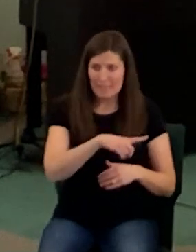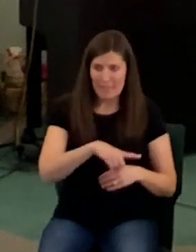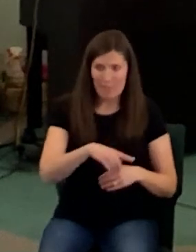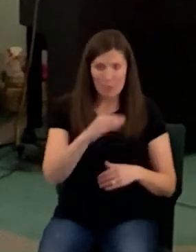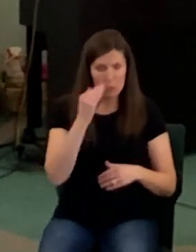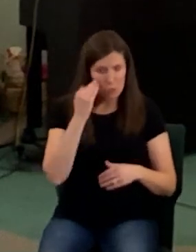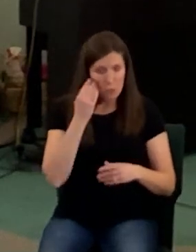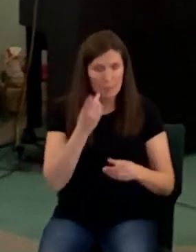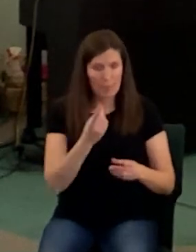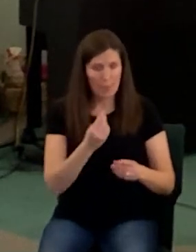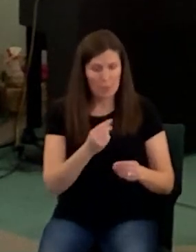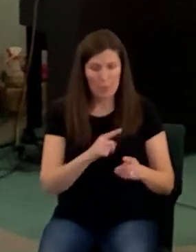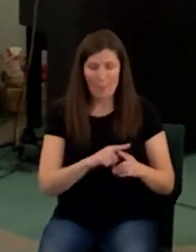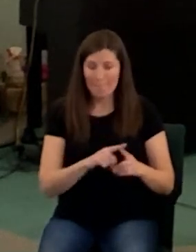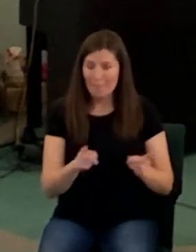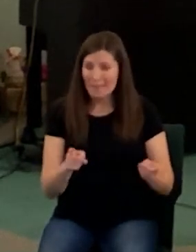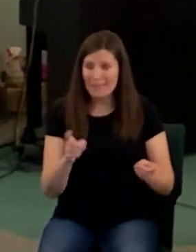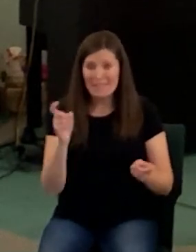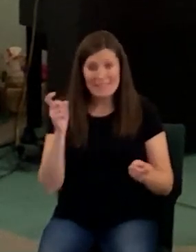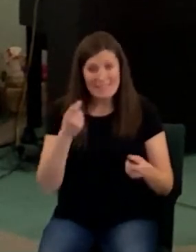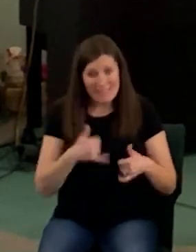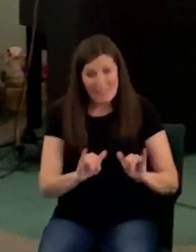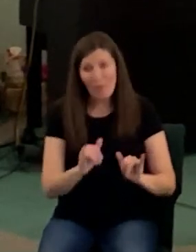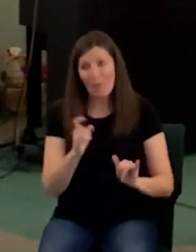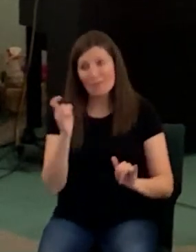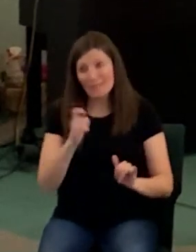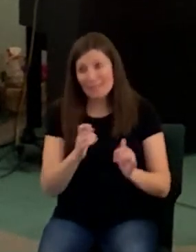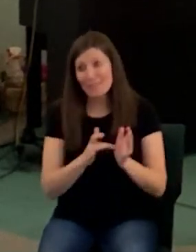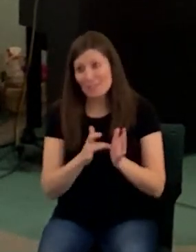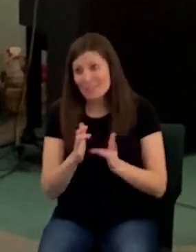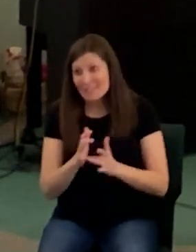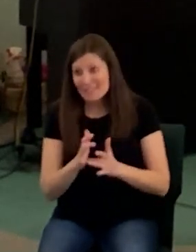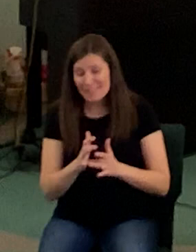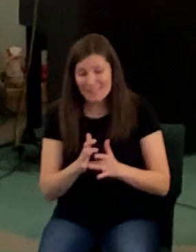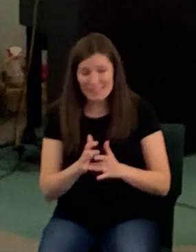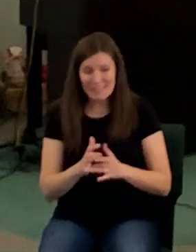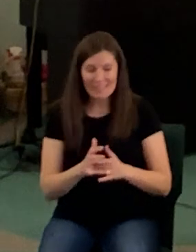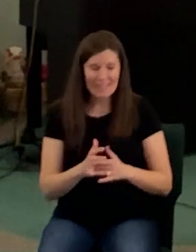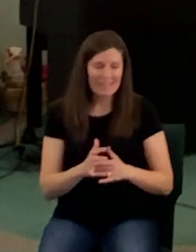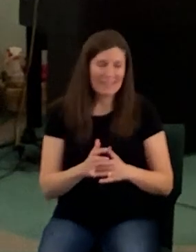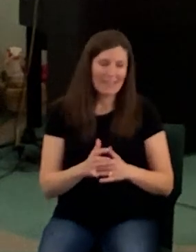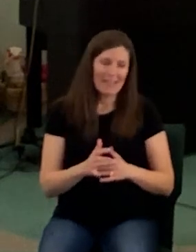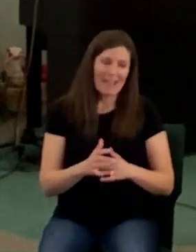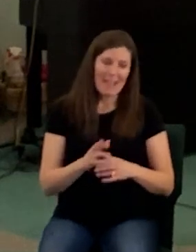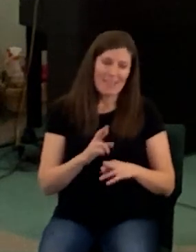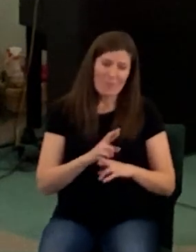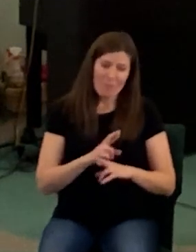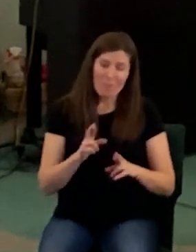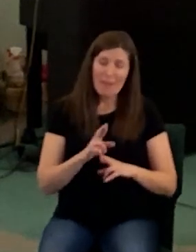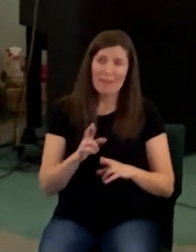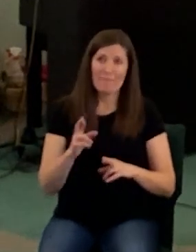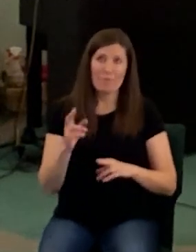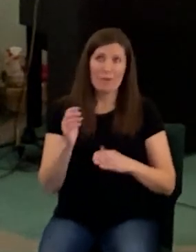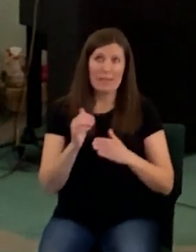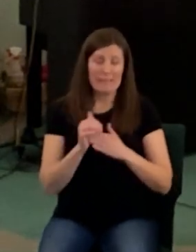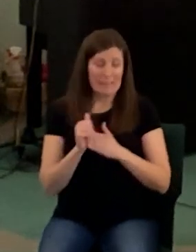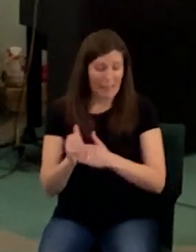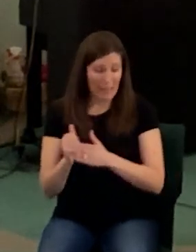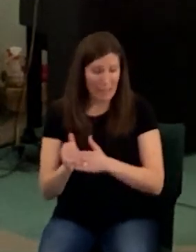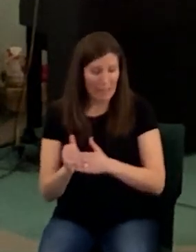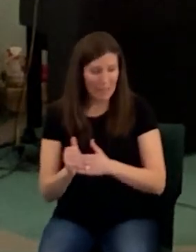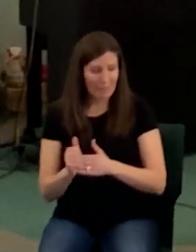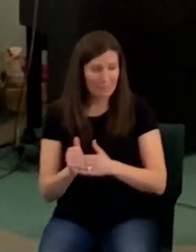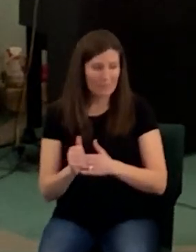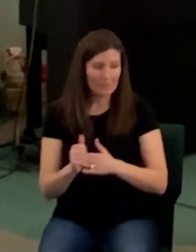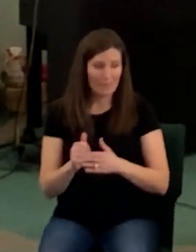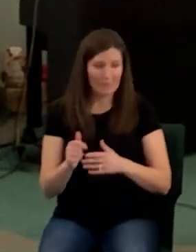They needed Jesus. They were available. They were ready for him to intervene. A simple suggestion like toss